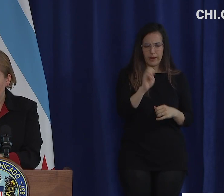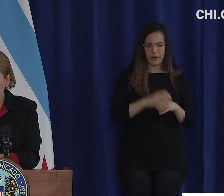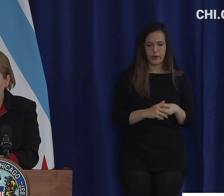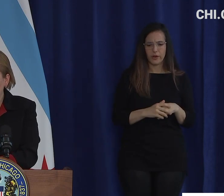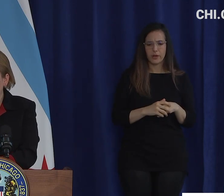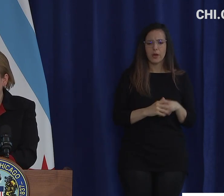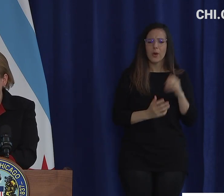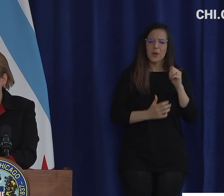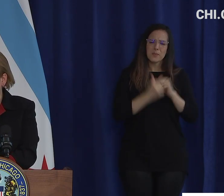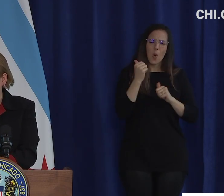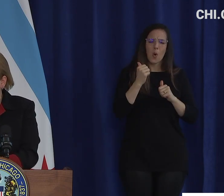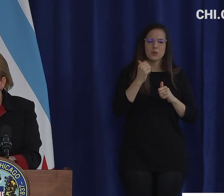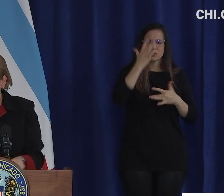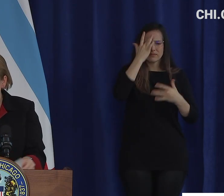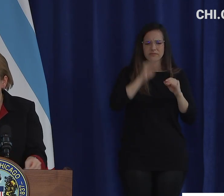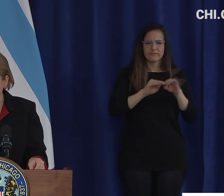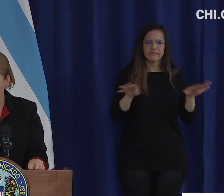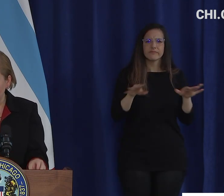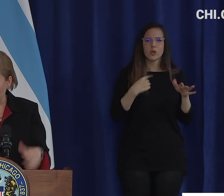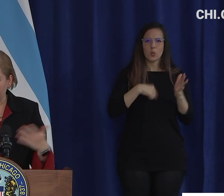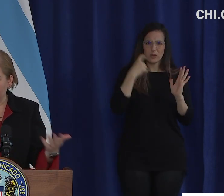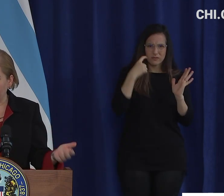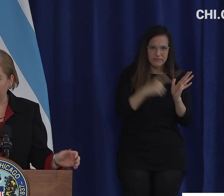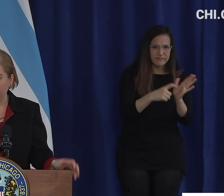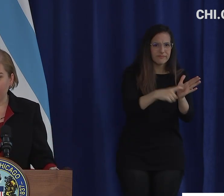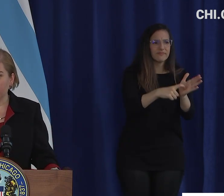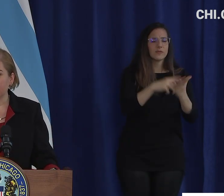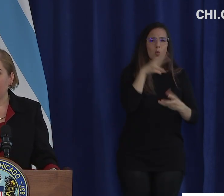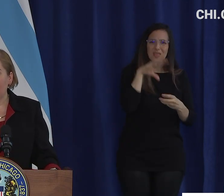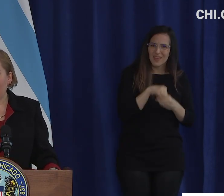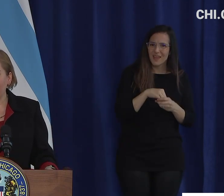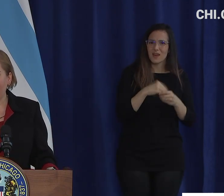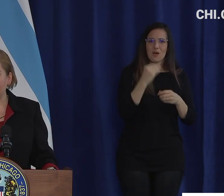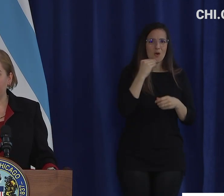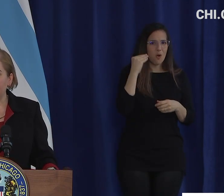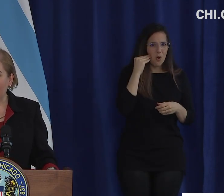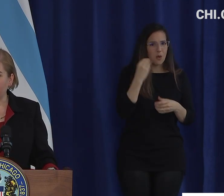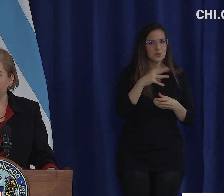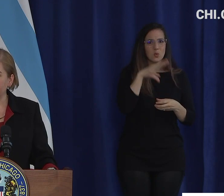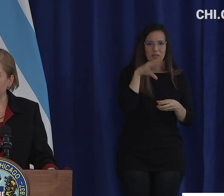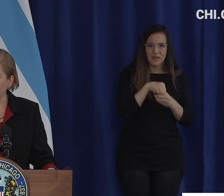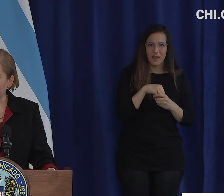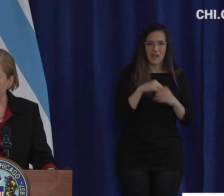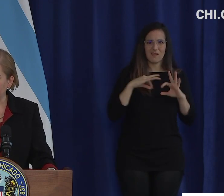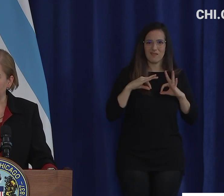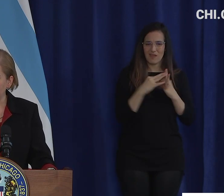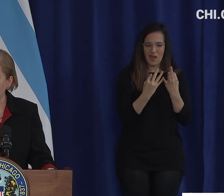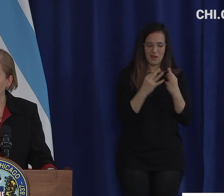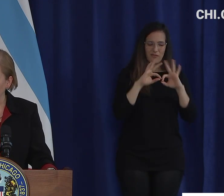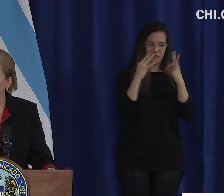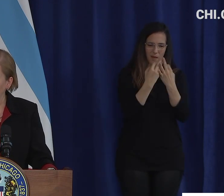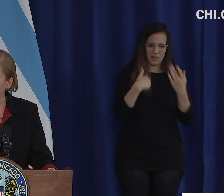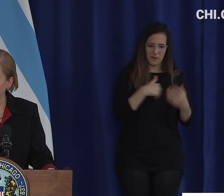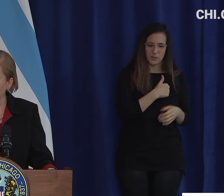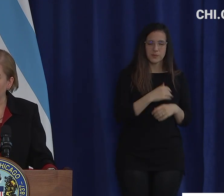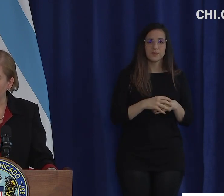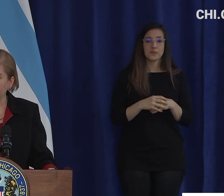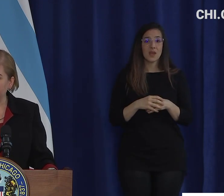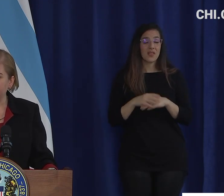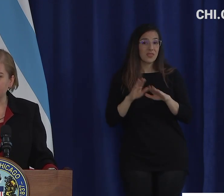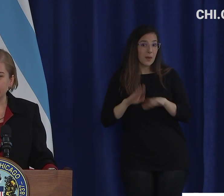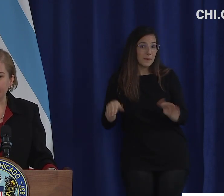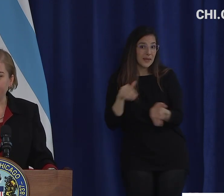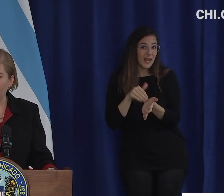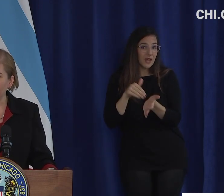among people at home and among family members. I've had the pediatrics investigation team really focused a lot